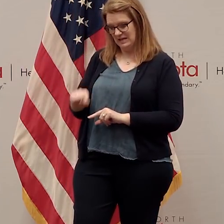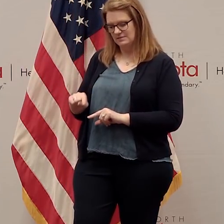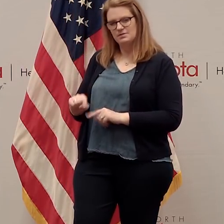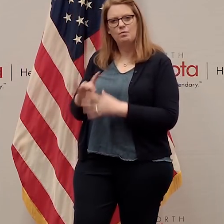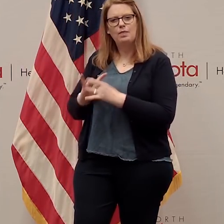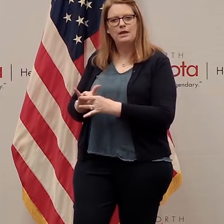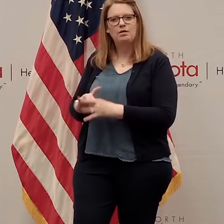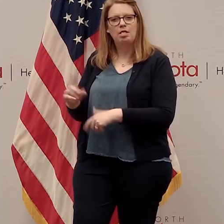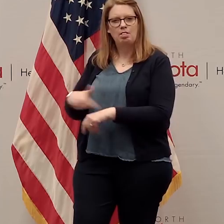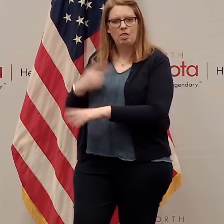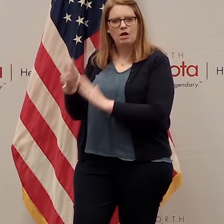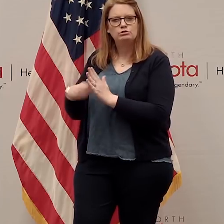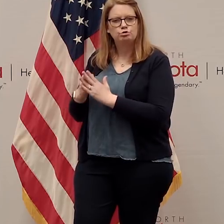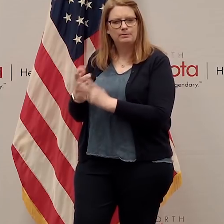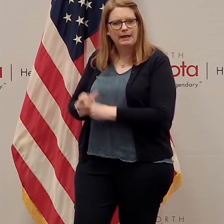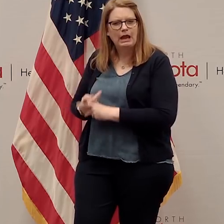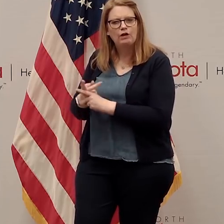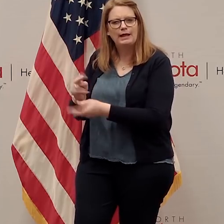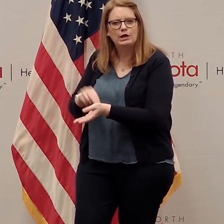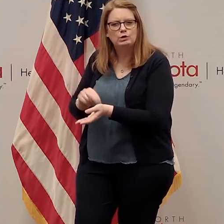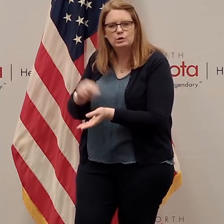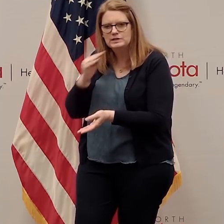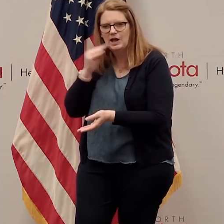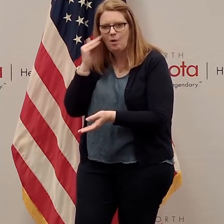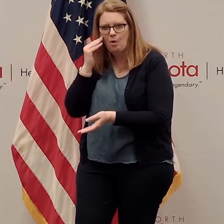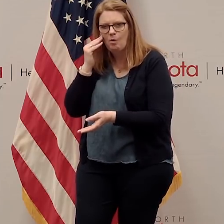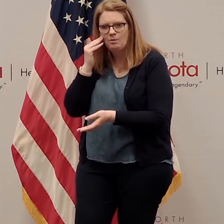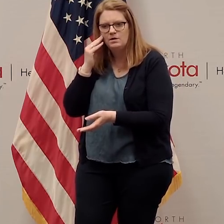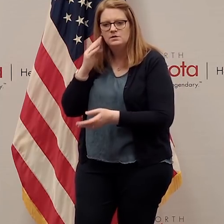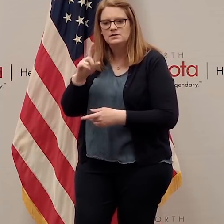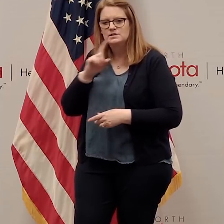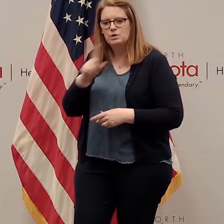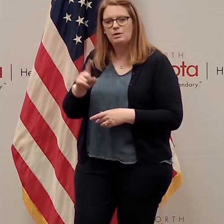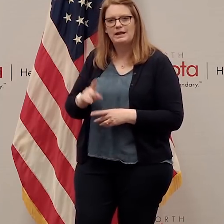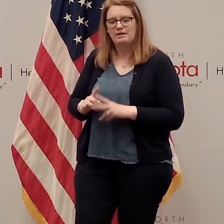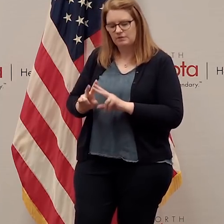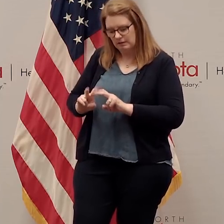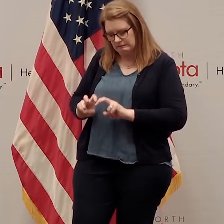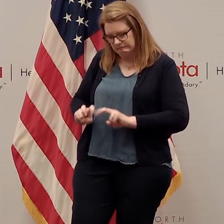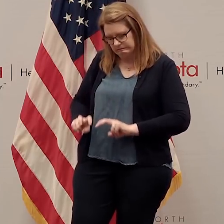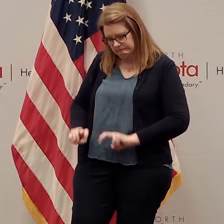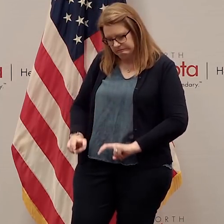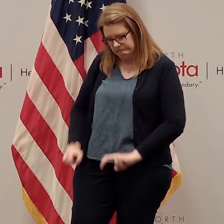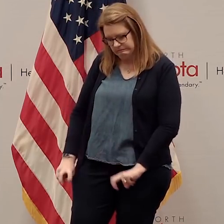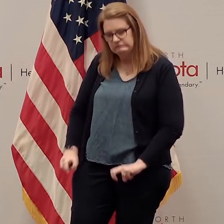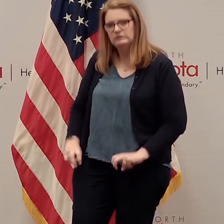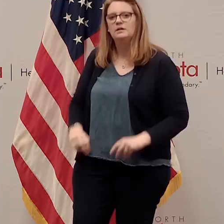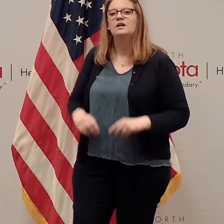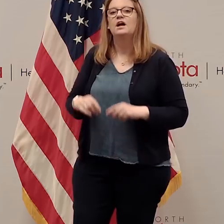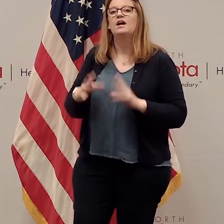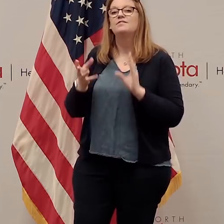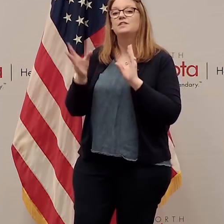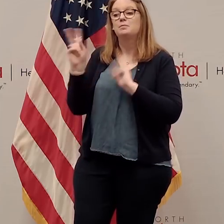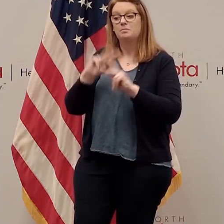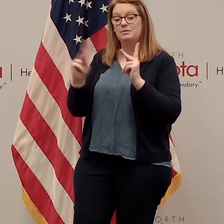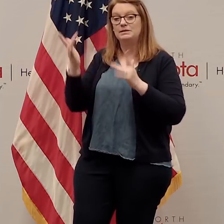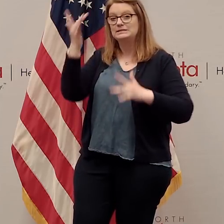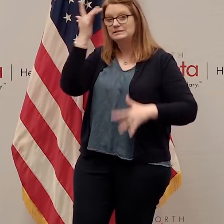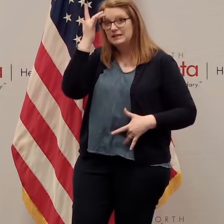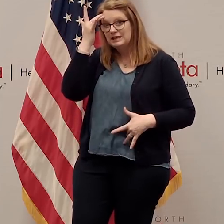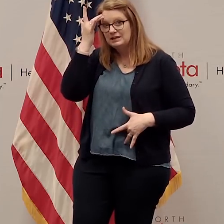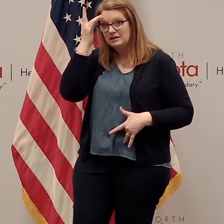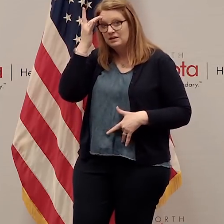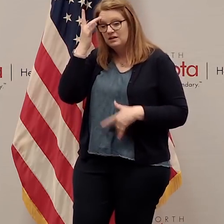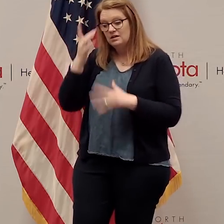And so again, we have to sort of drill down even further into these numbers to actually sort of say, of the active cases, how many people are out and